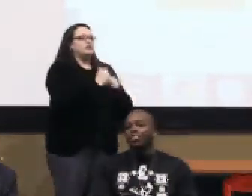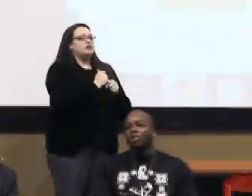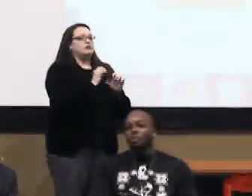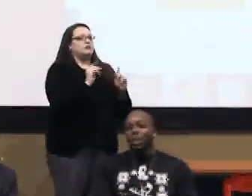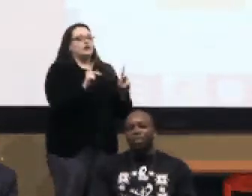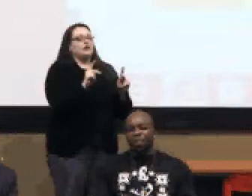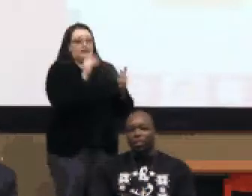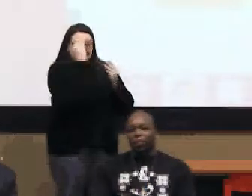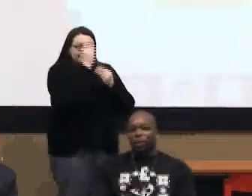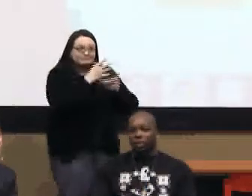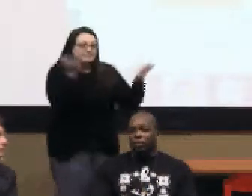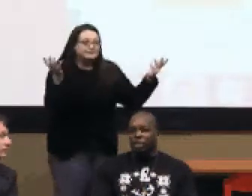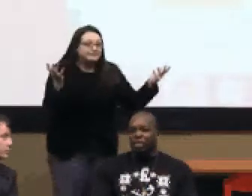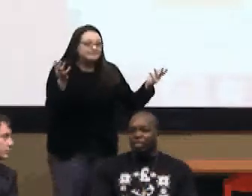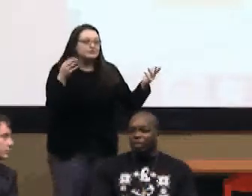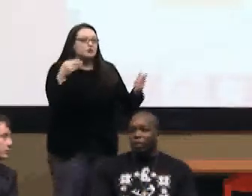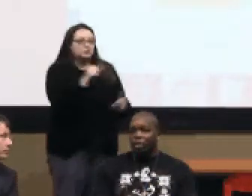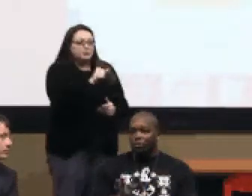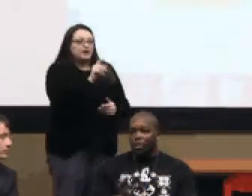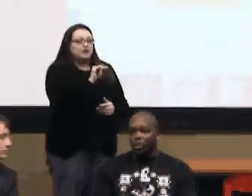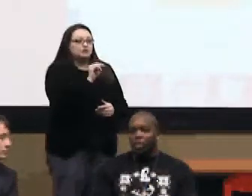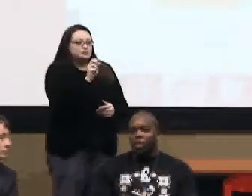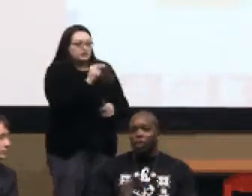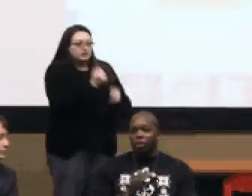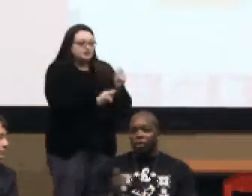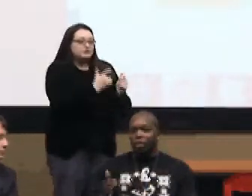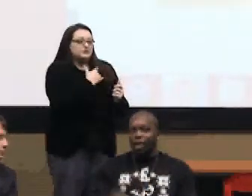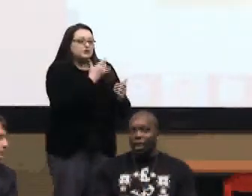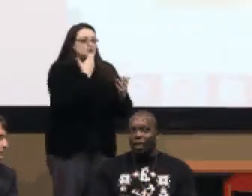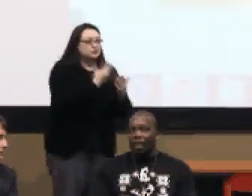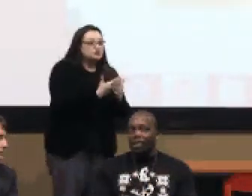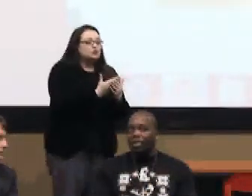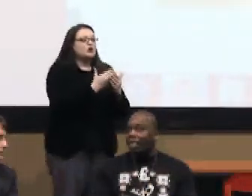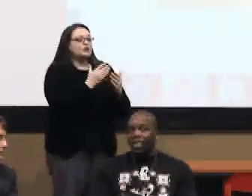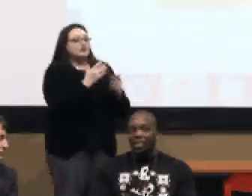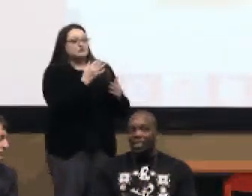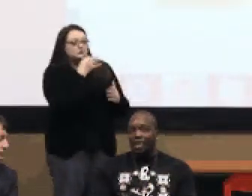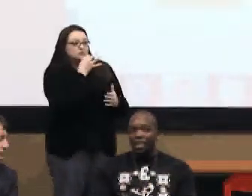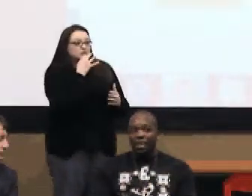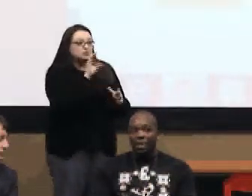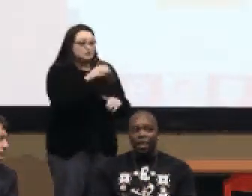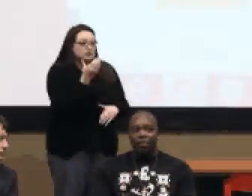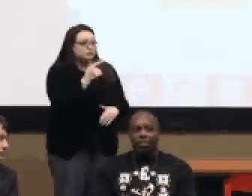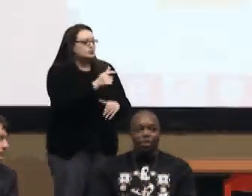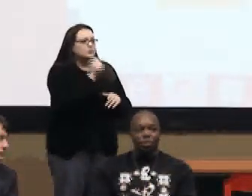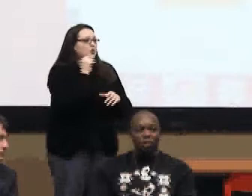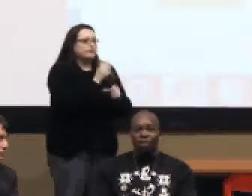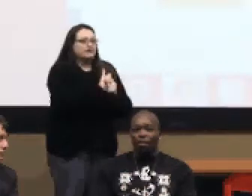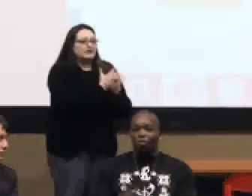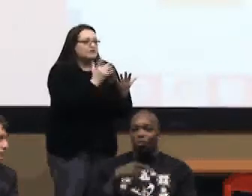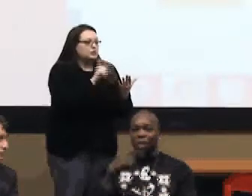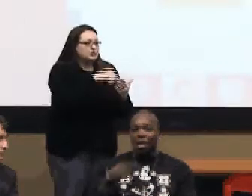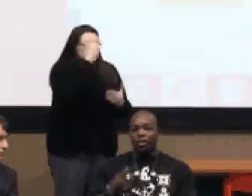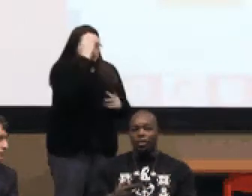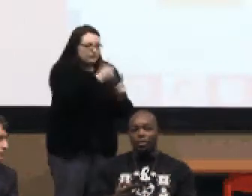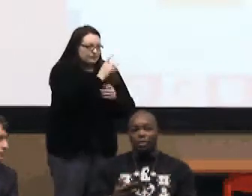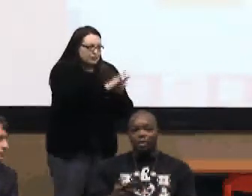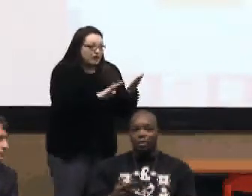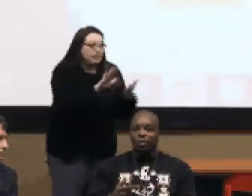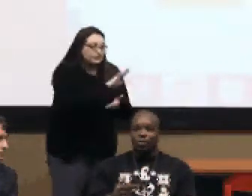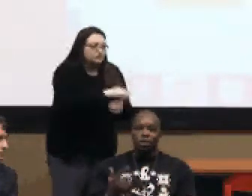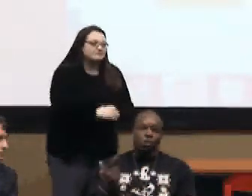okay, newsflash, okay, we paid tuition, everybody's feeling good going into the holidays. You're not going to get everything you need to know from